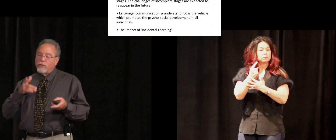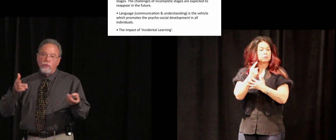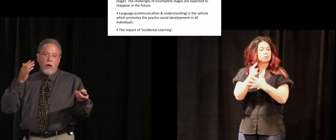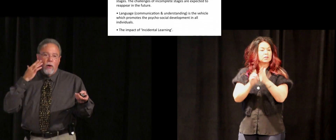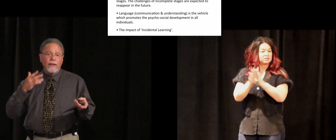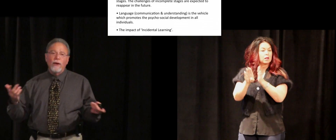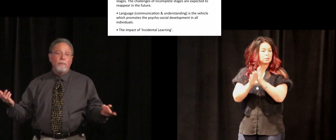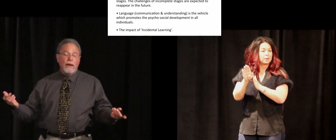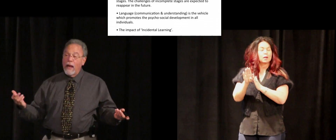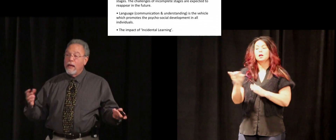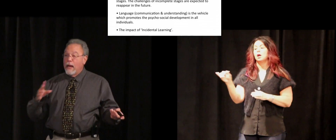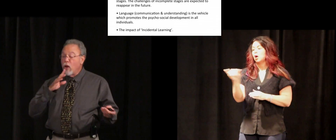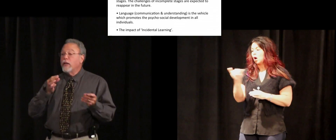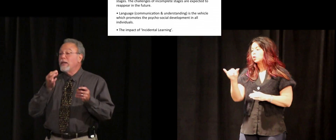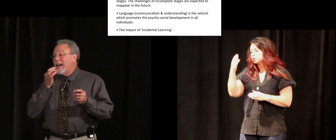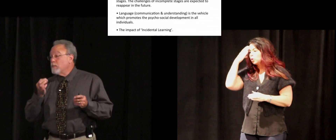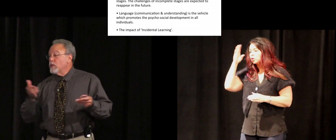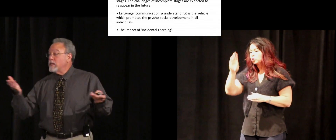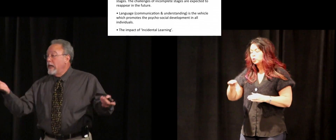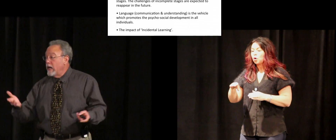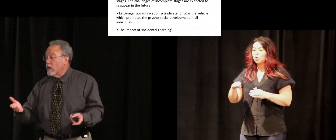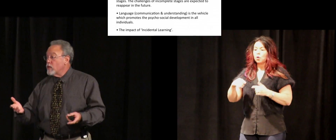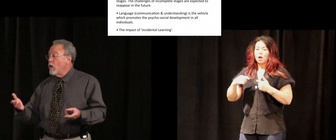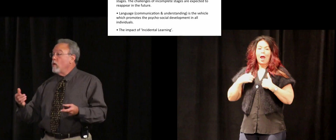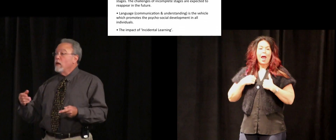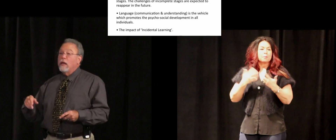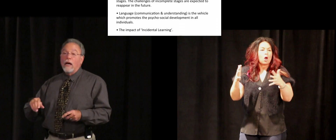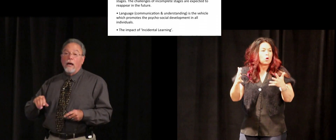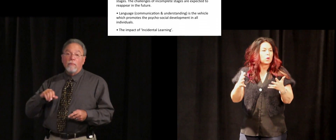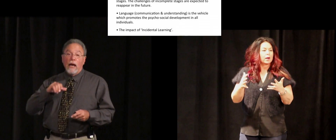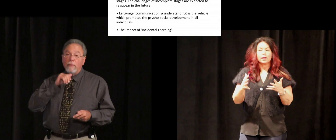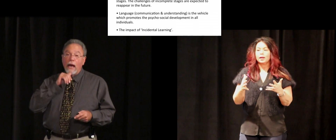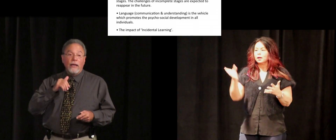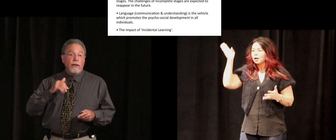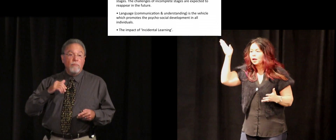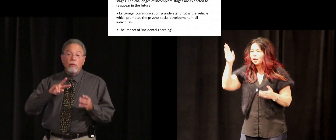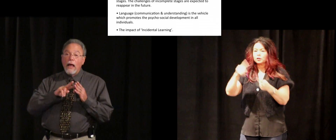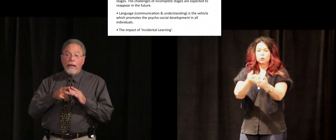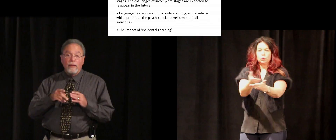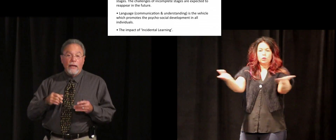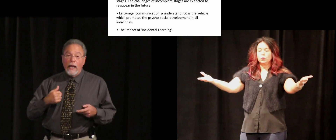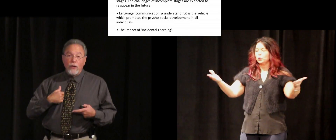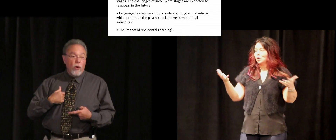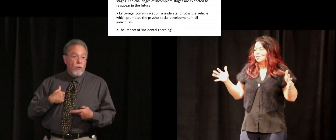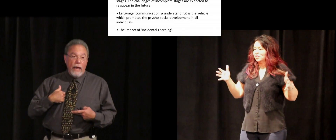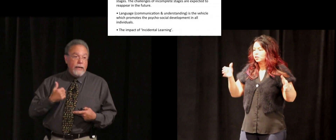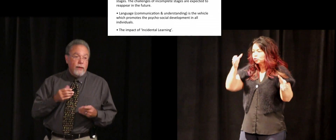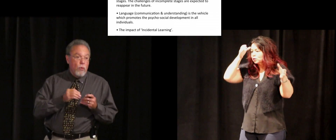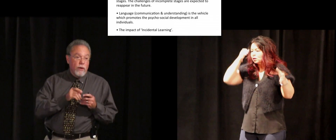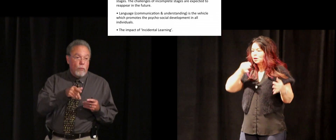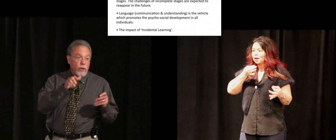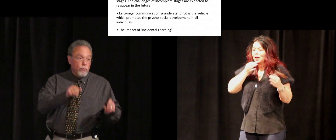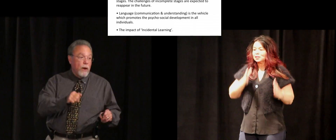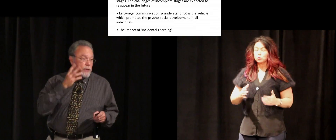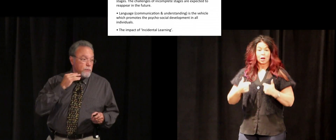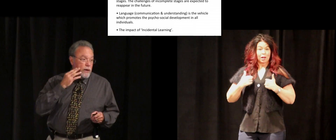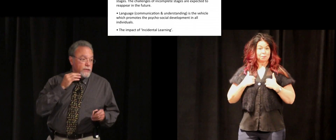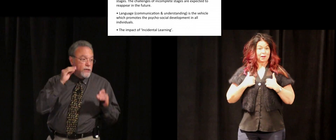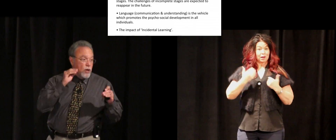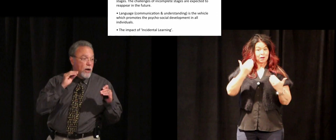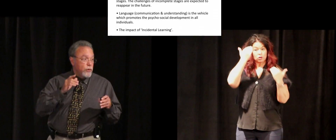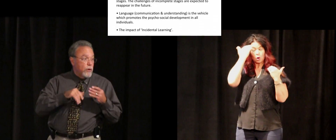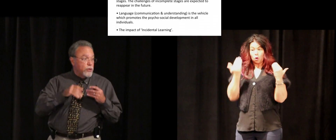And to develop mastery, which is what Erickson says has to happen for each of these stages of development, they have to